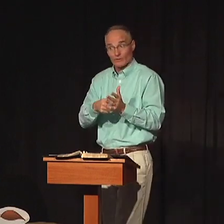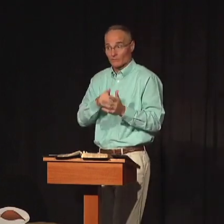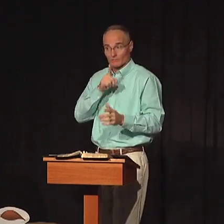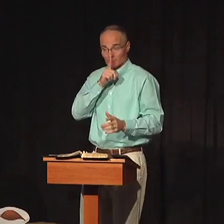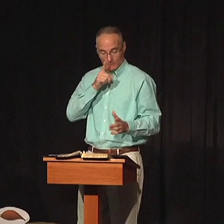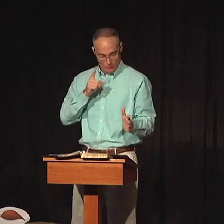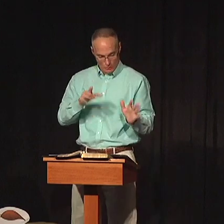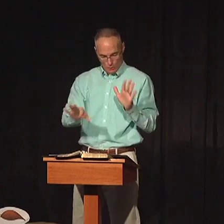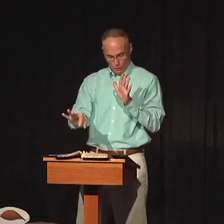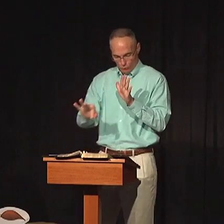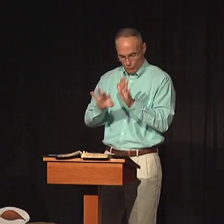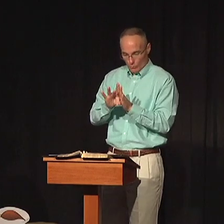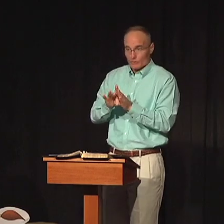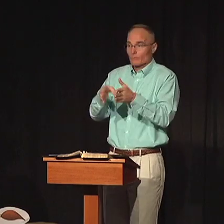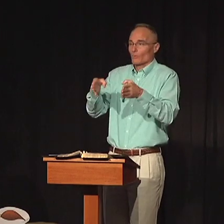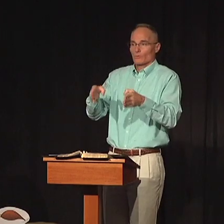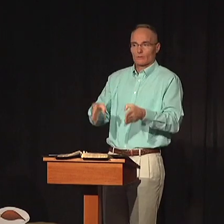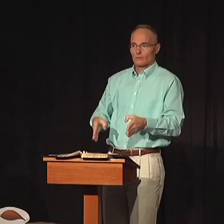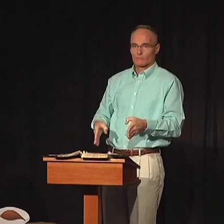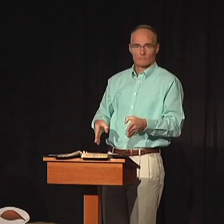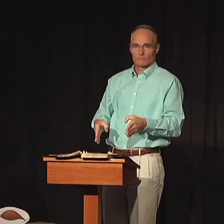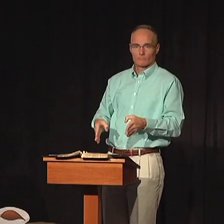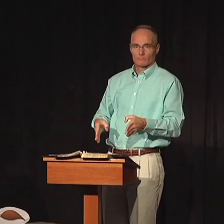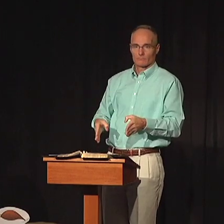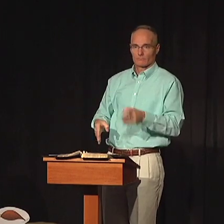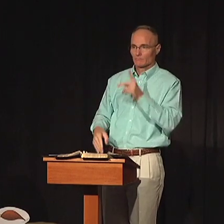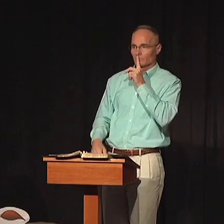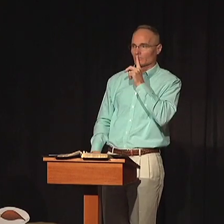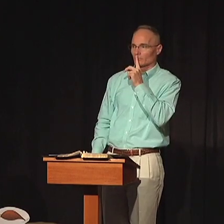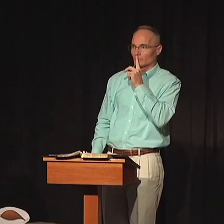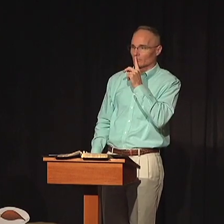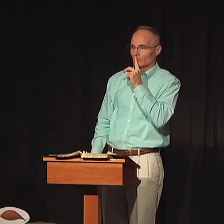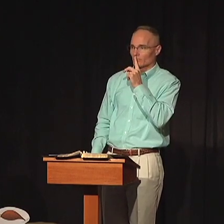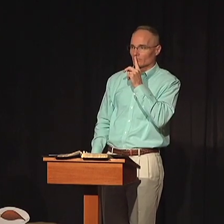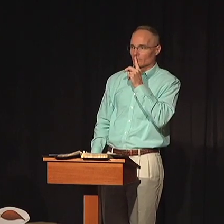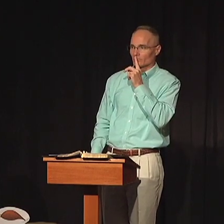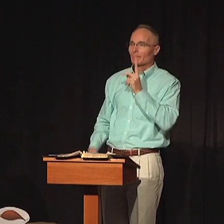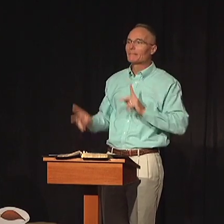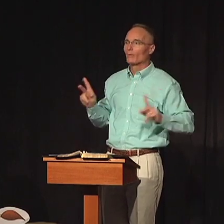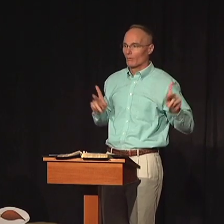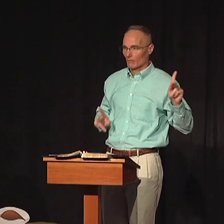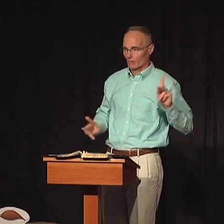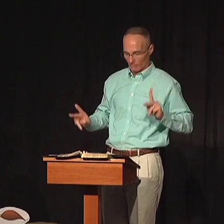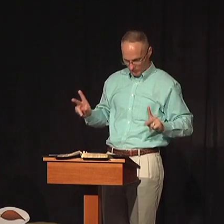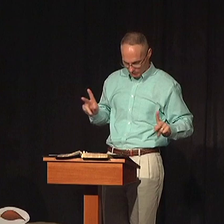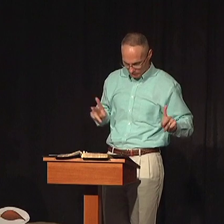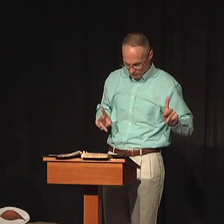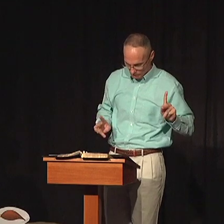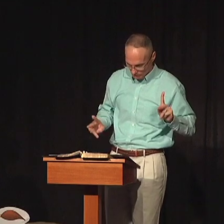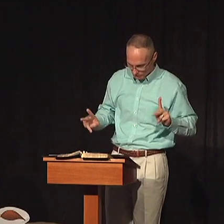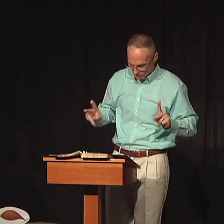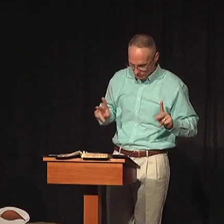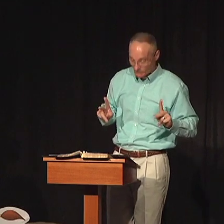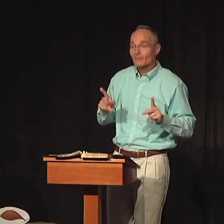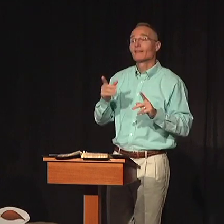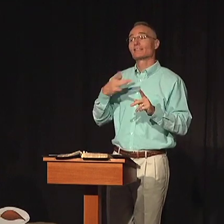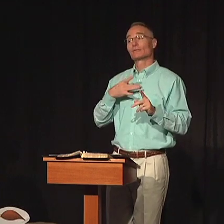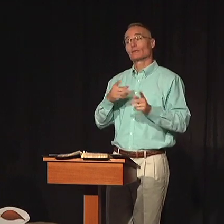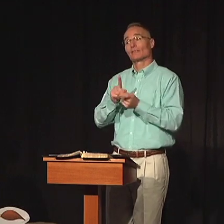And again, did you notice? He doesn't say chosen person. He doesn't say that. He says people.